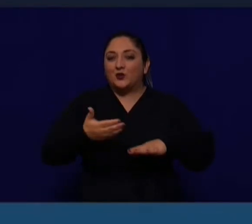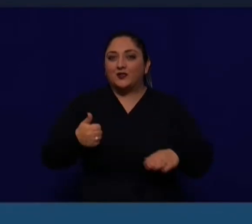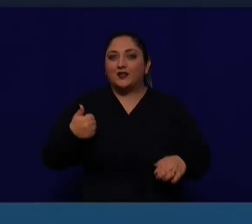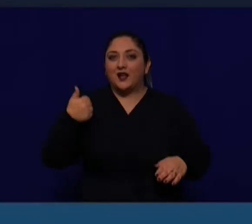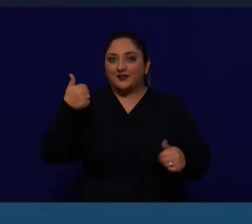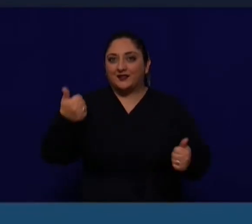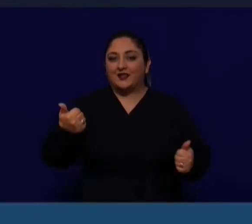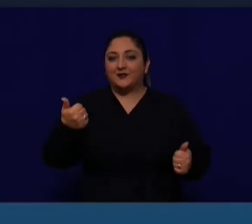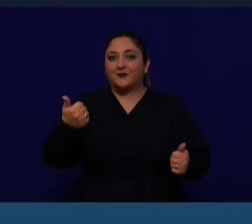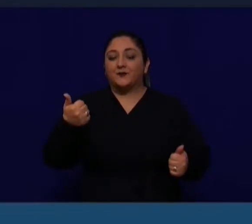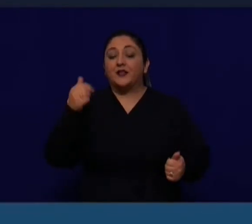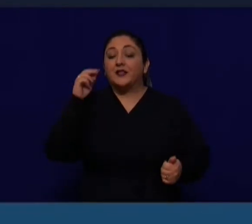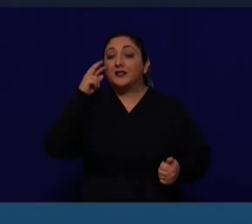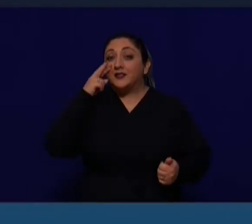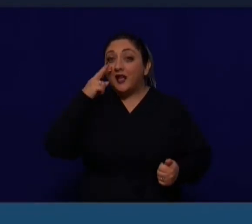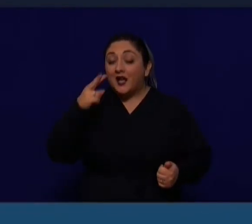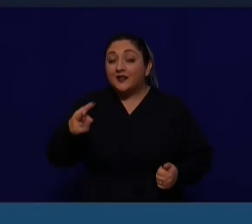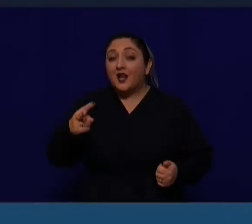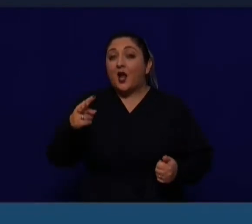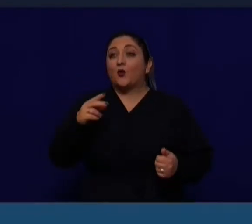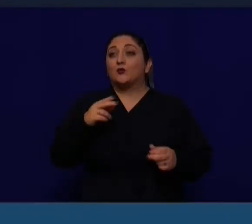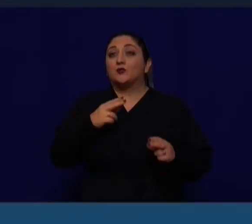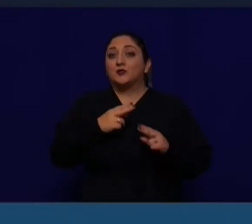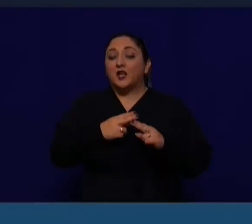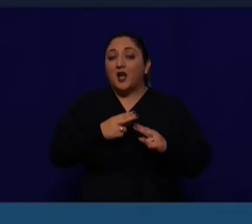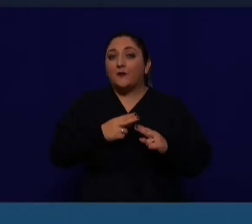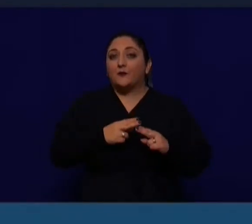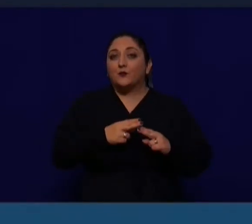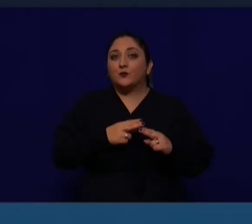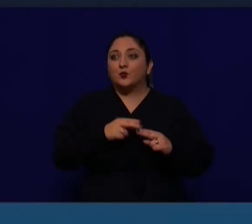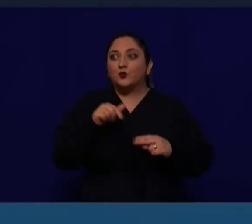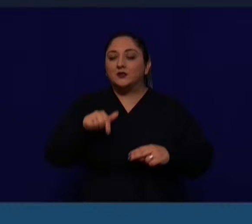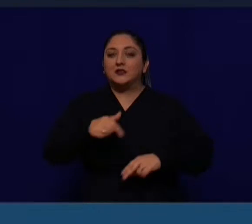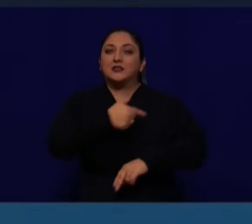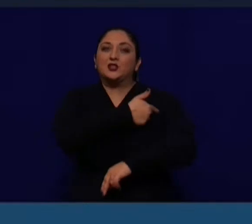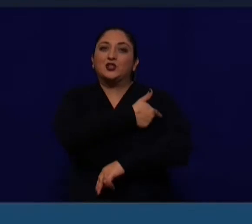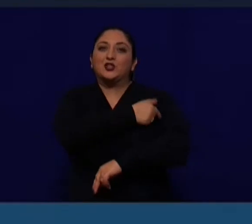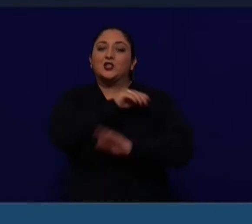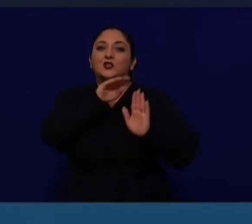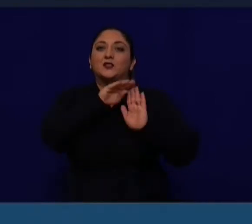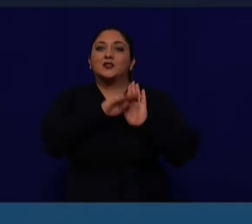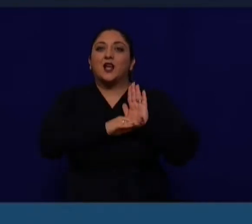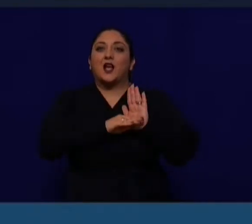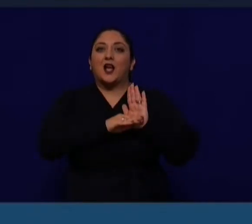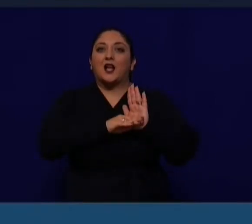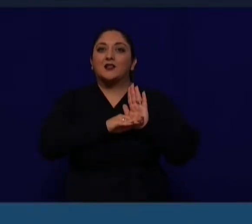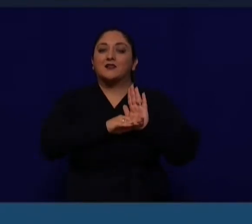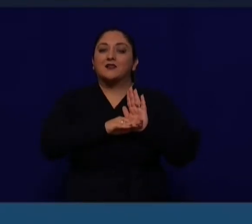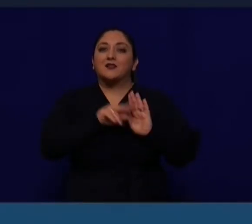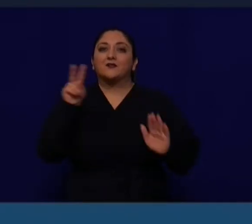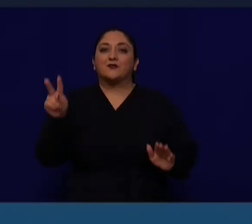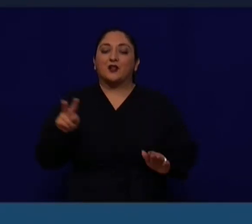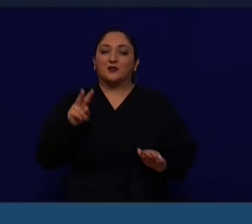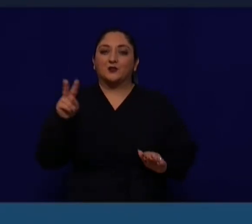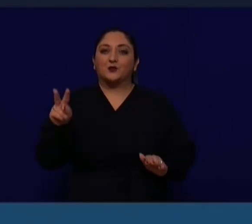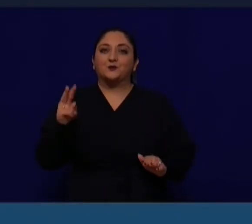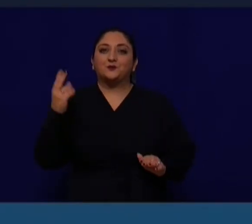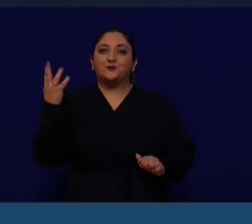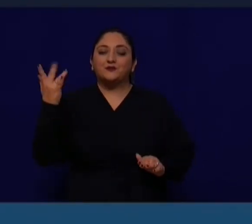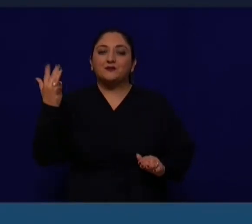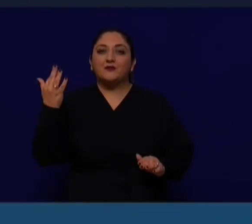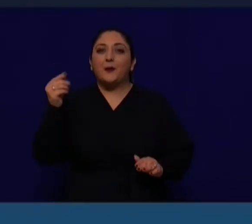qegħdin inħarsu wkoll lejn l-evidenza ta' kemm din it-tilqima tnaqqas l-infettività. Allura kemm persuna